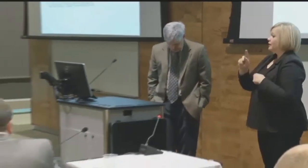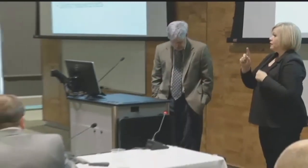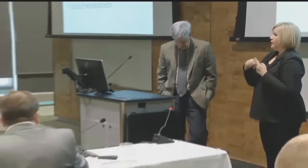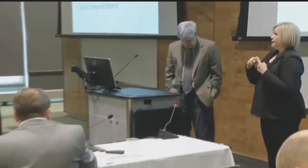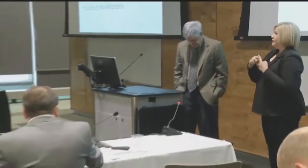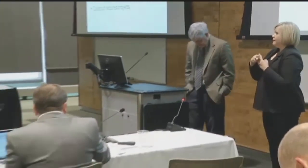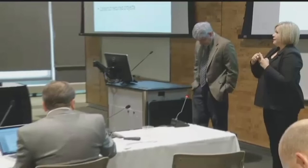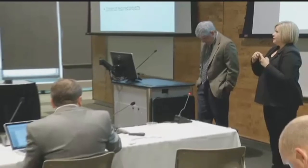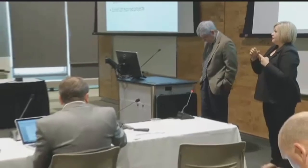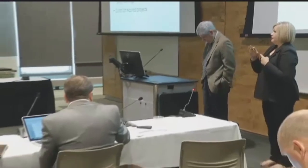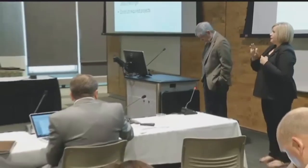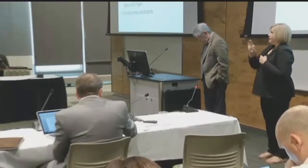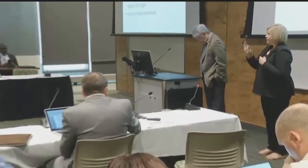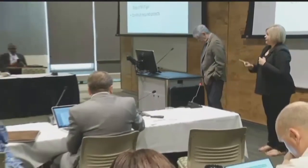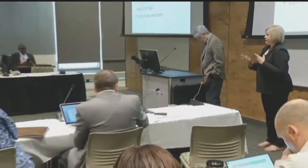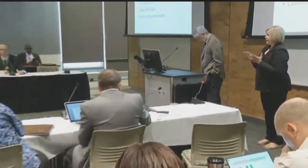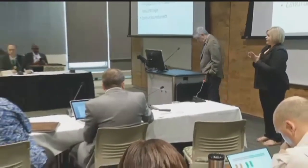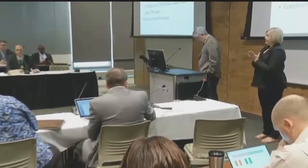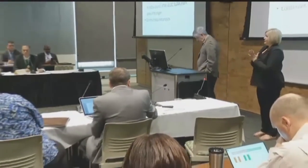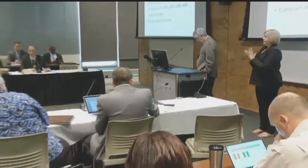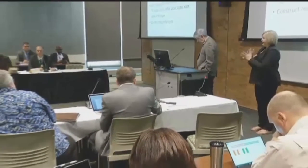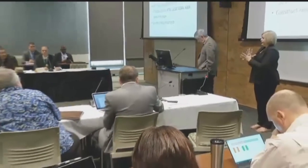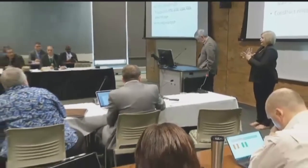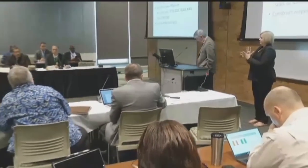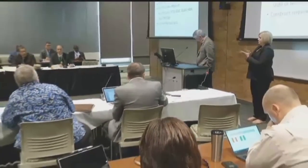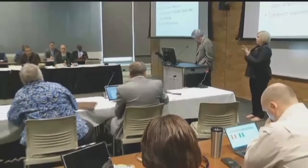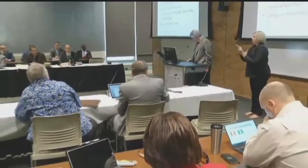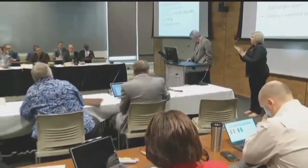When Flint financed to be part of the KWA,